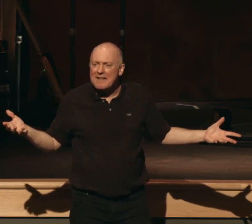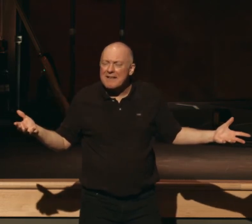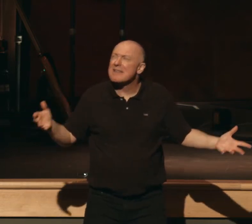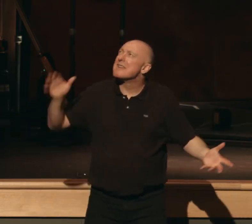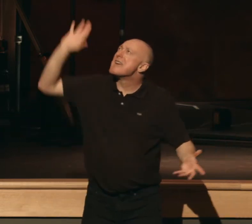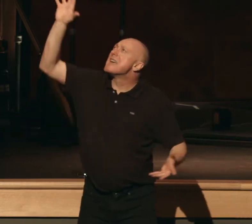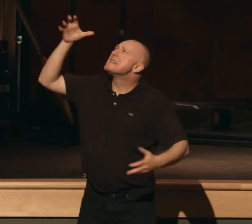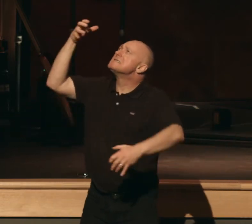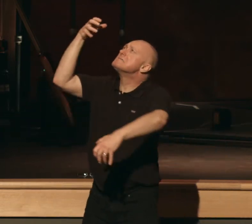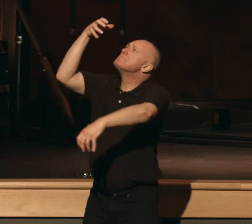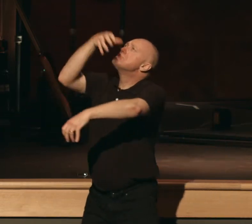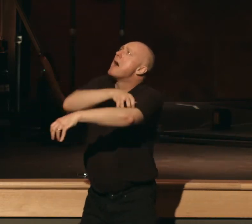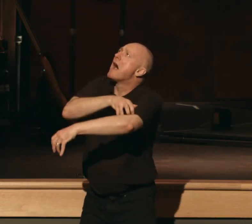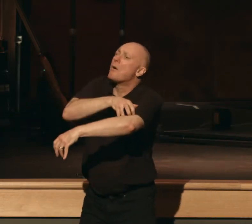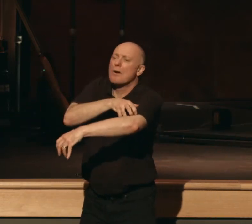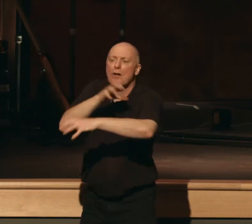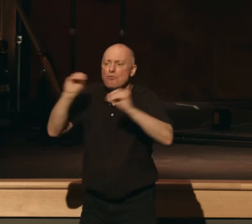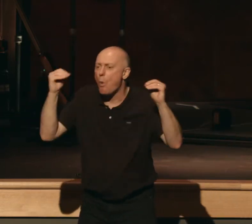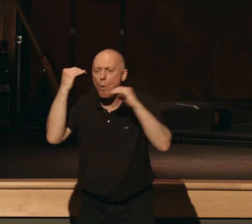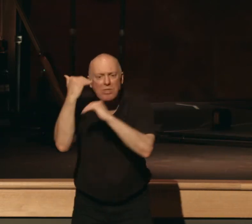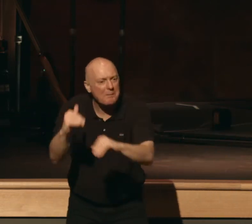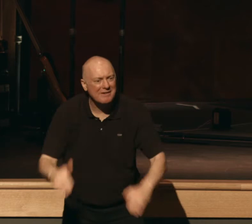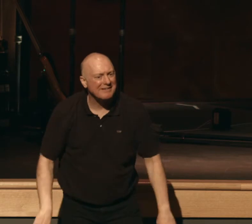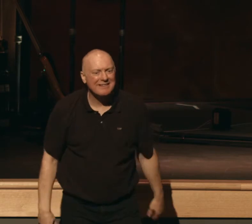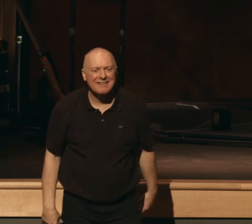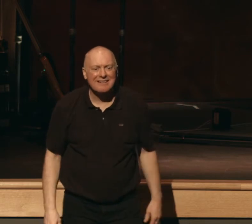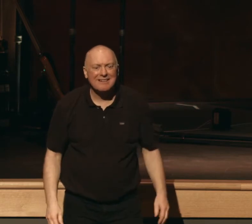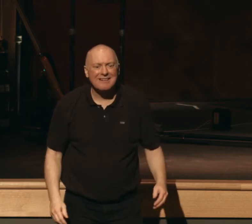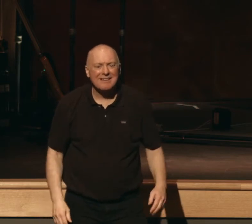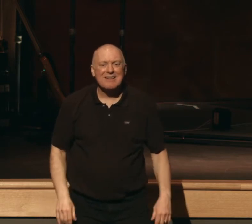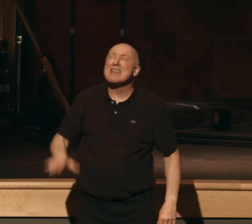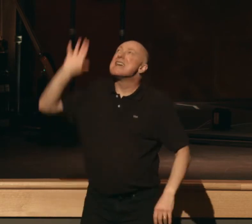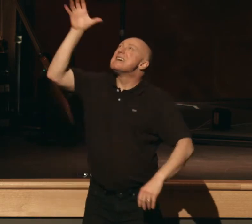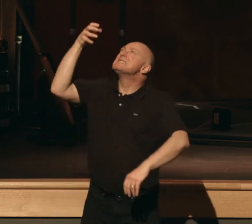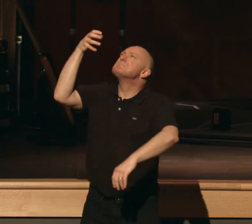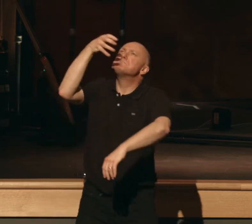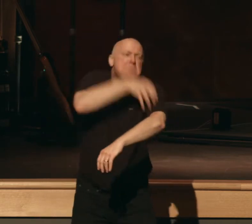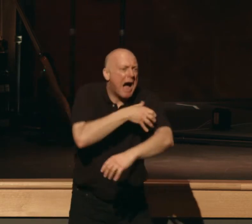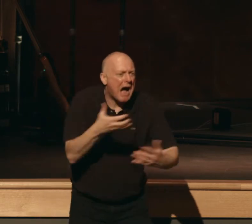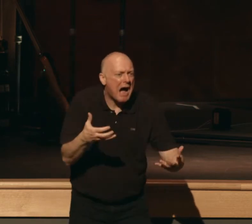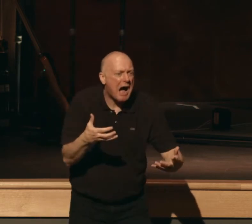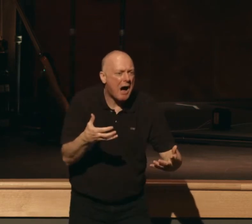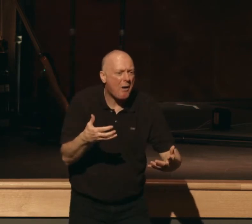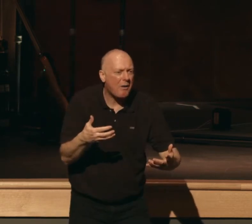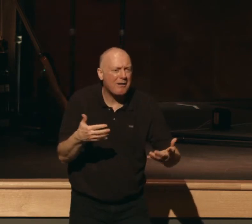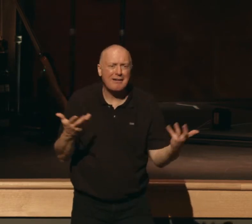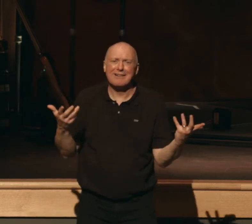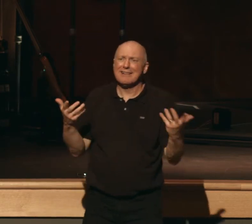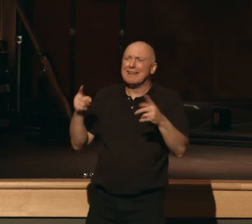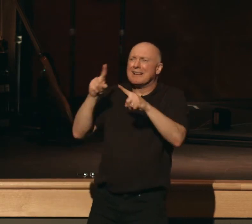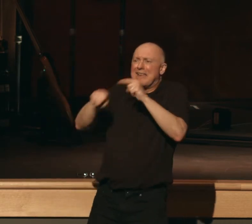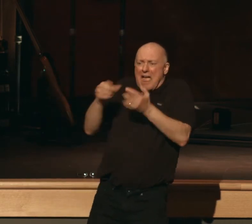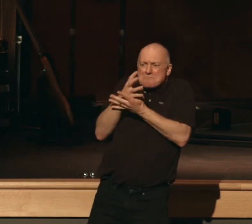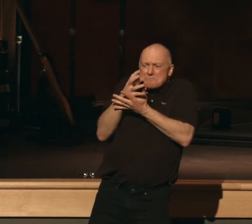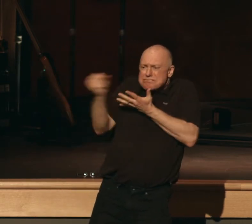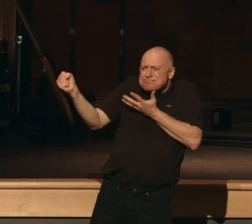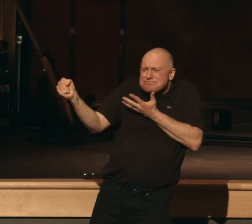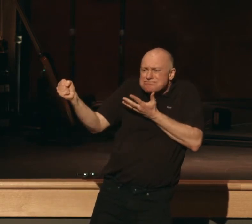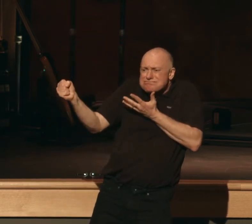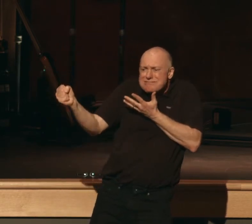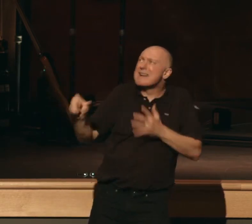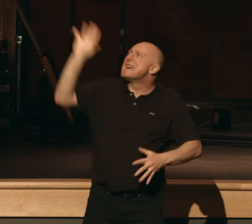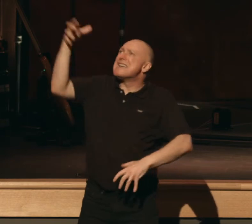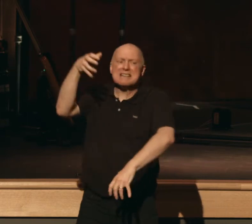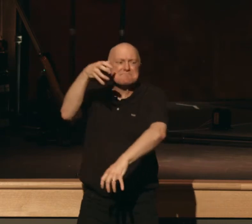His power is limitless. His power is inexhaustible. His